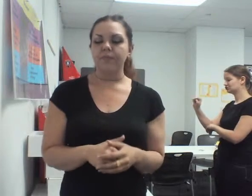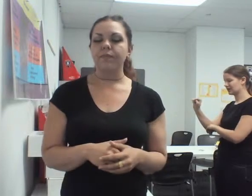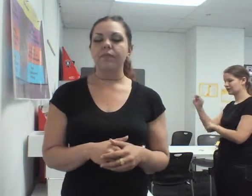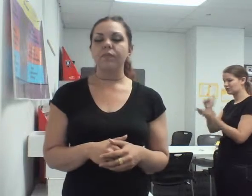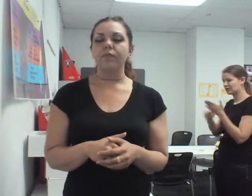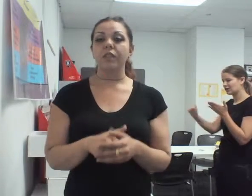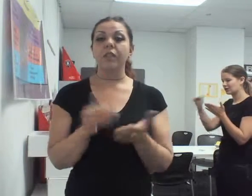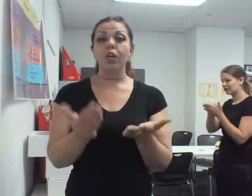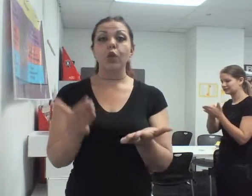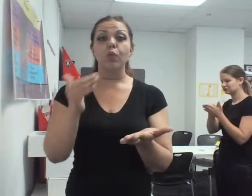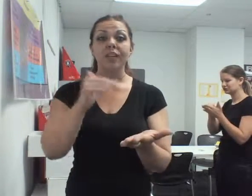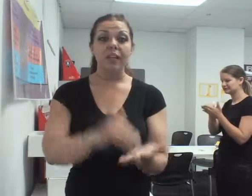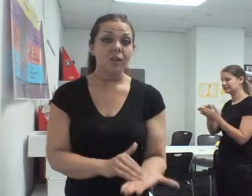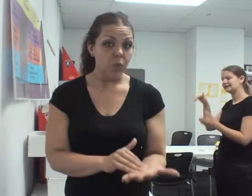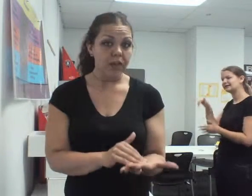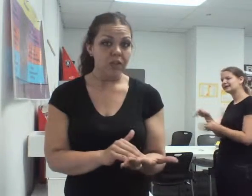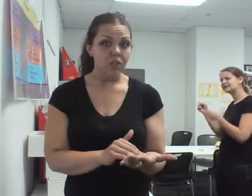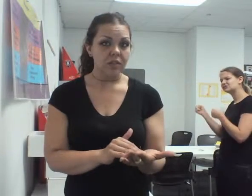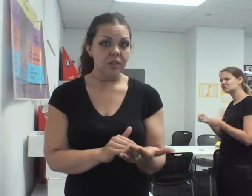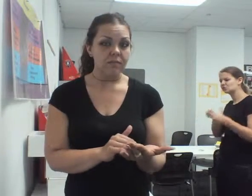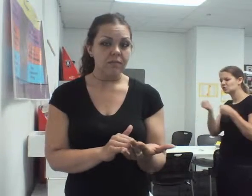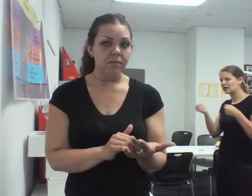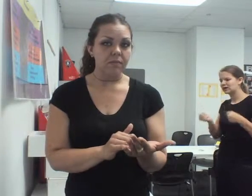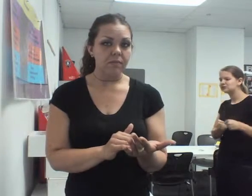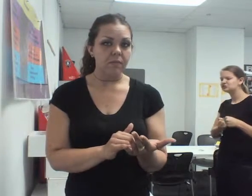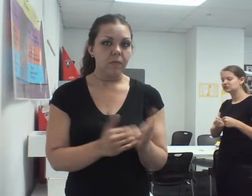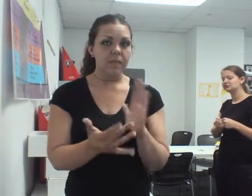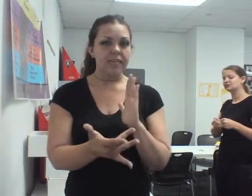reiteration is a strategy that as interpreters